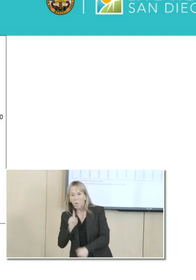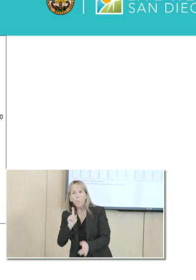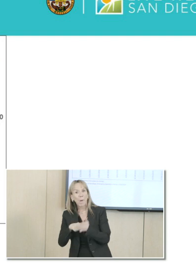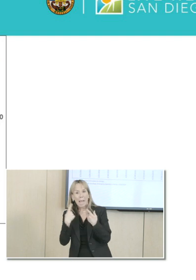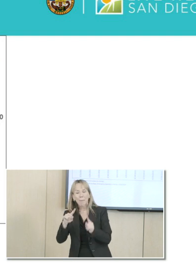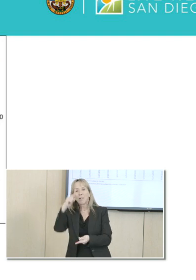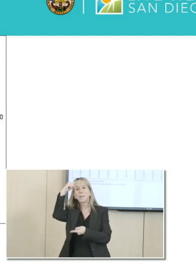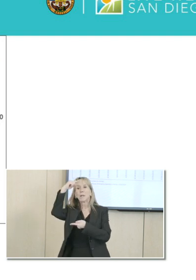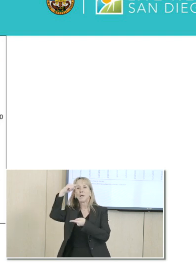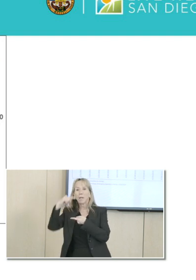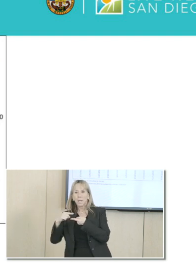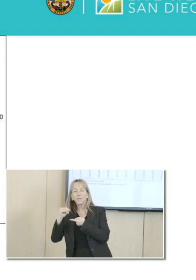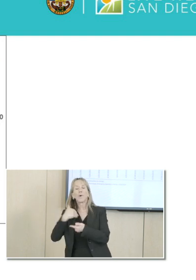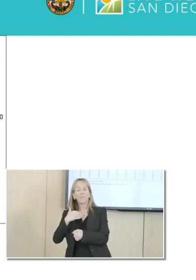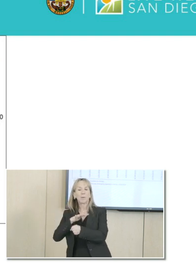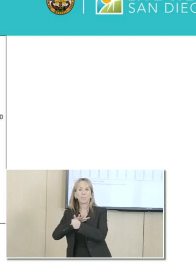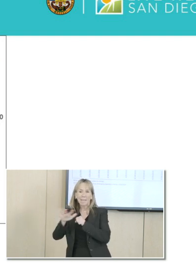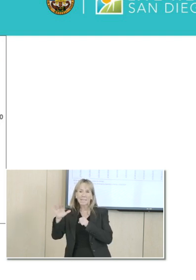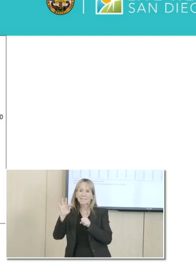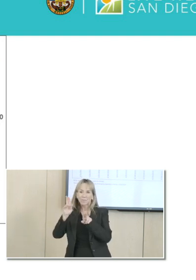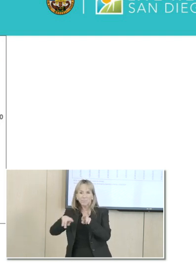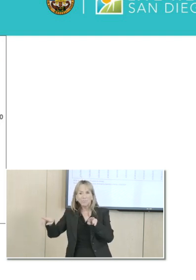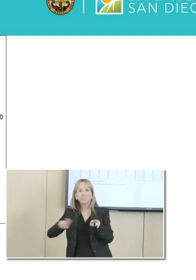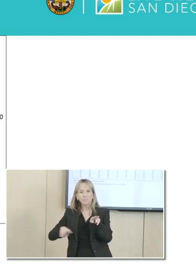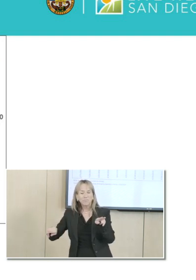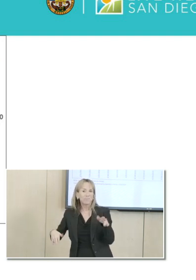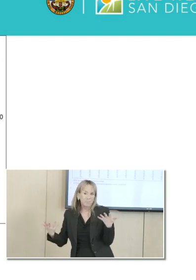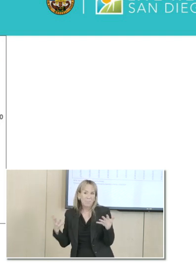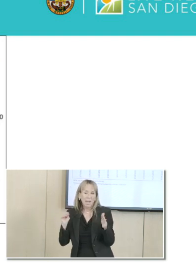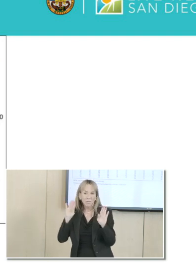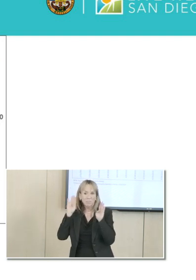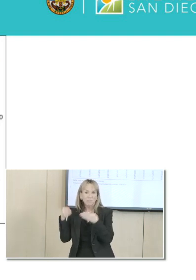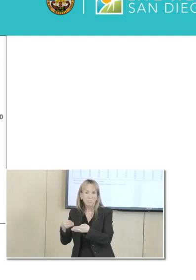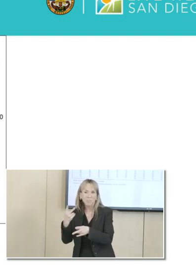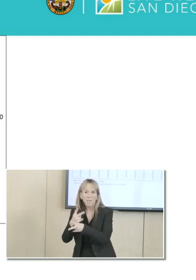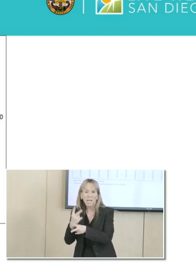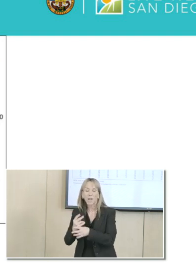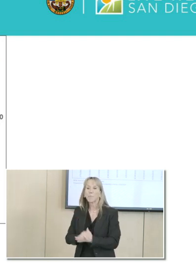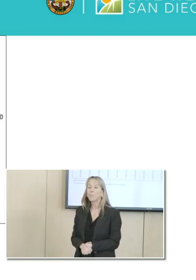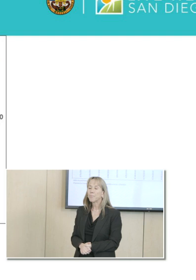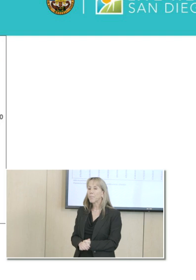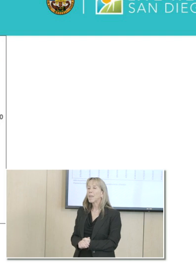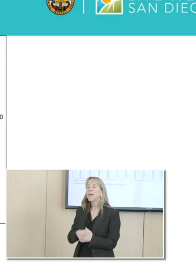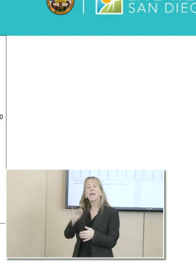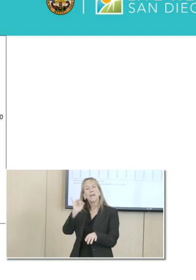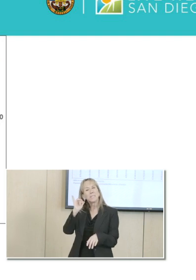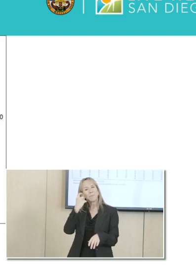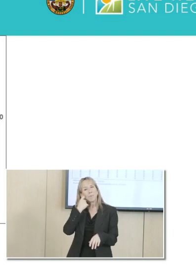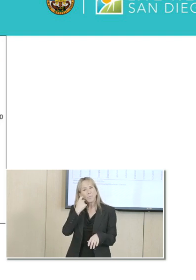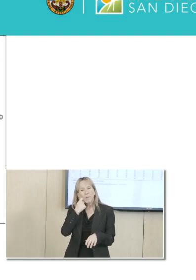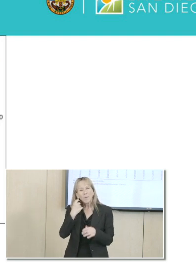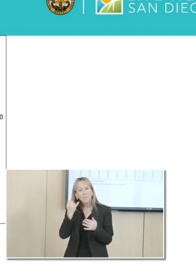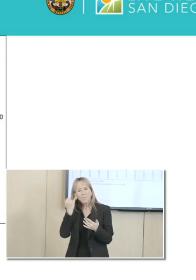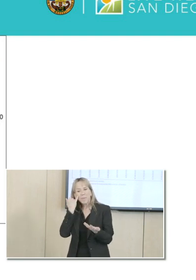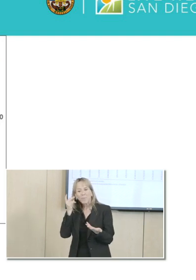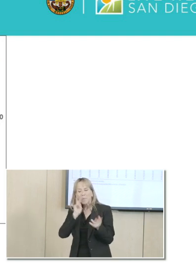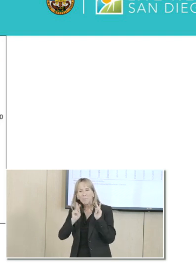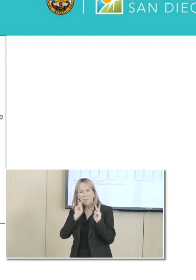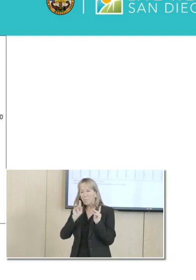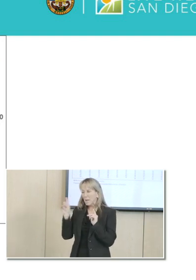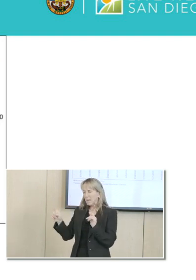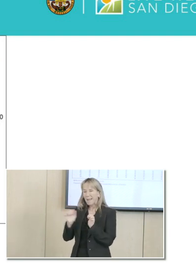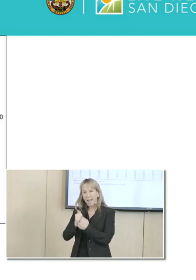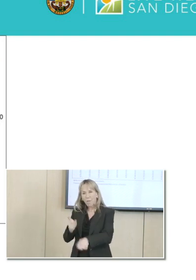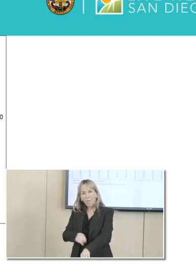met. And I want to emphasize something that was mentioned earlier. People are thinking, how long do we need to do this,